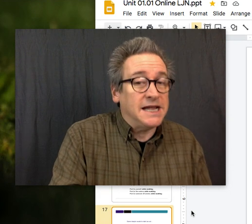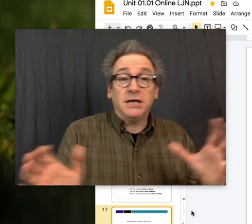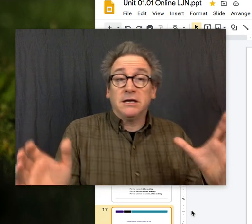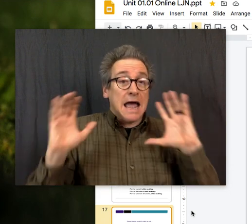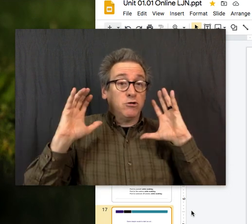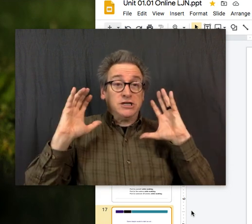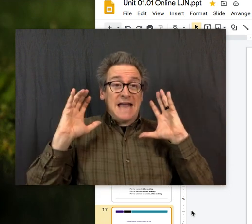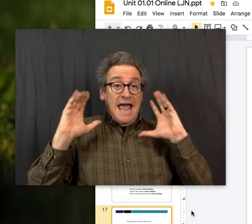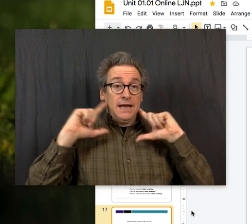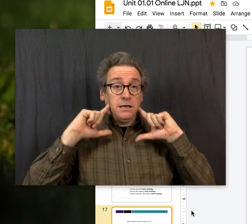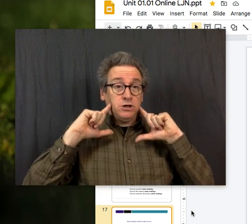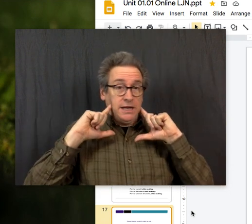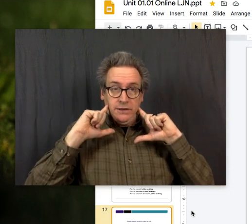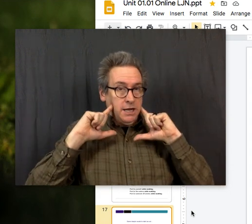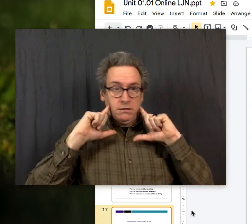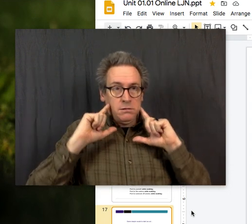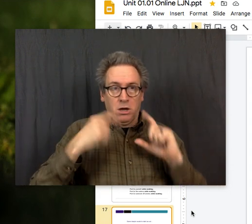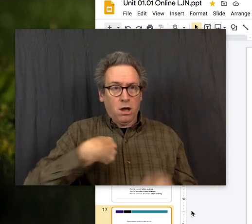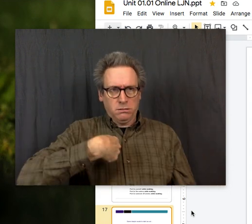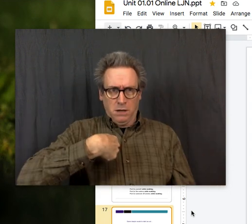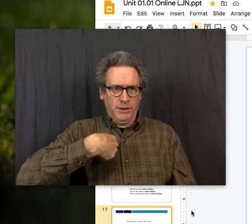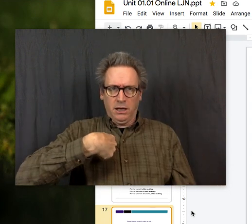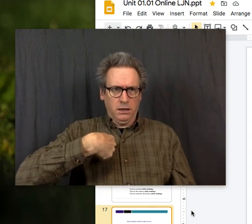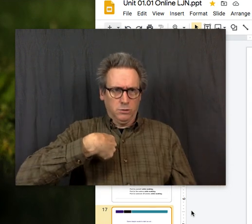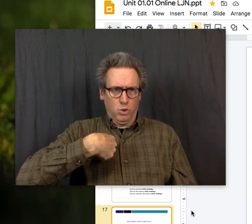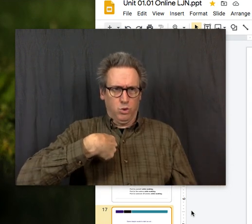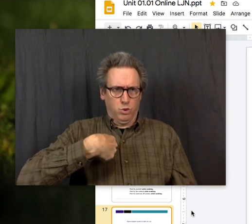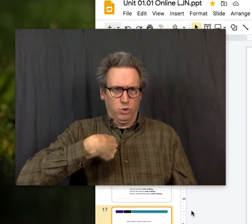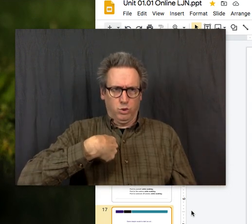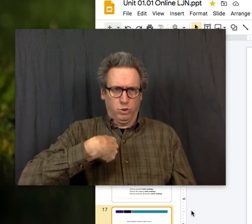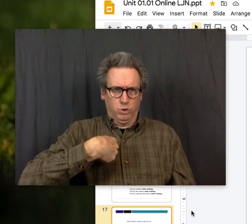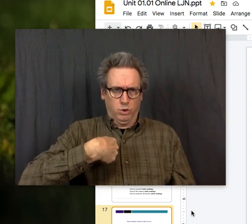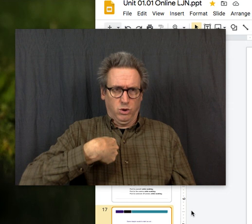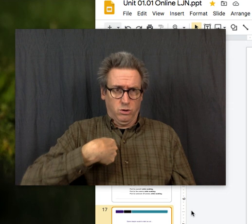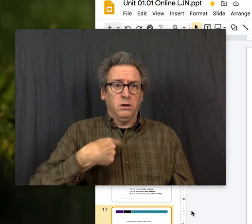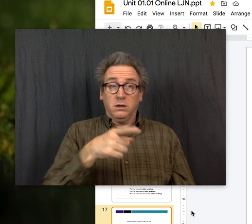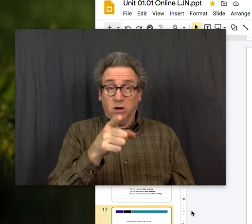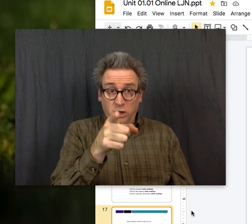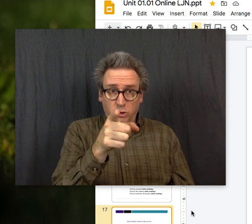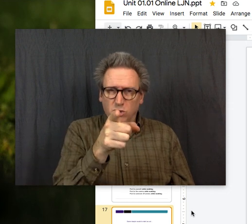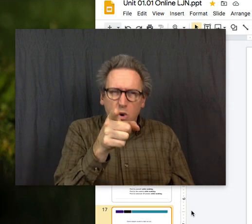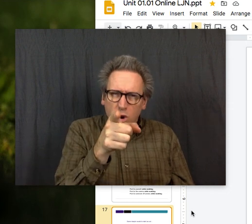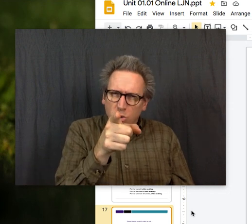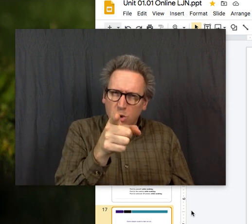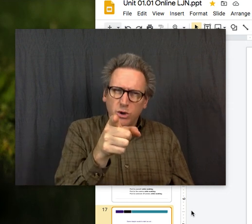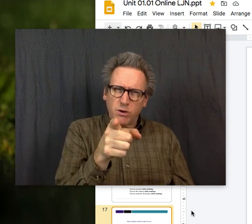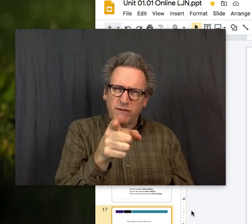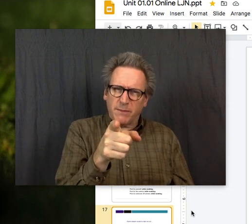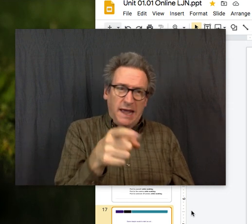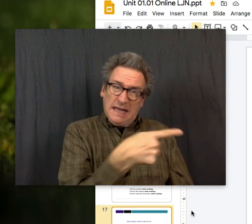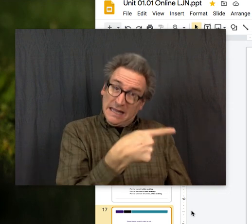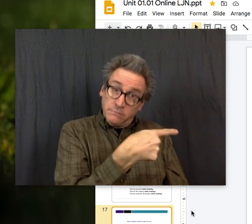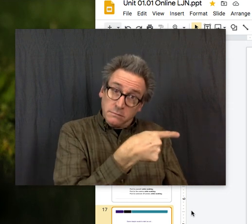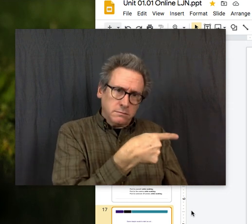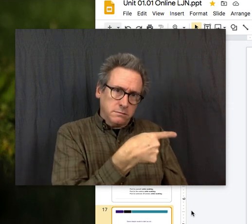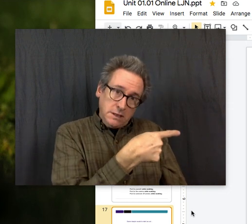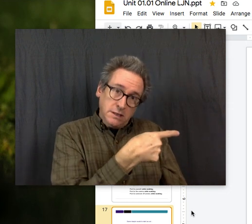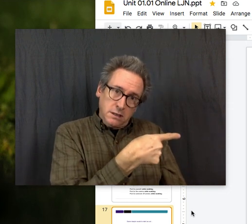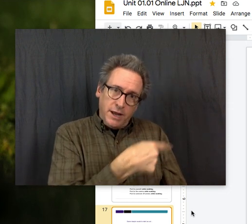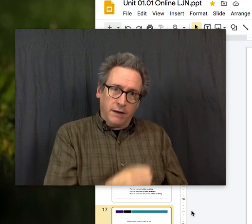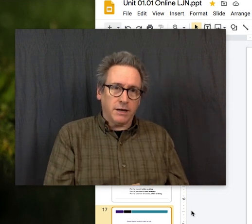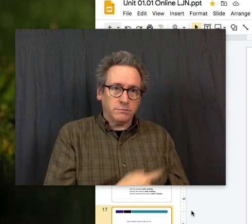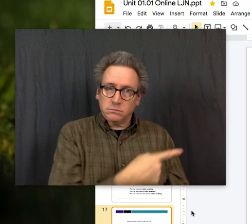Same thing now, just add in shaking the head. Not me. No. Not you. No. You don't have to pay.